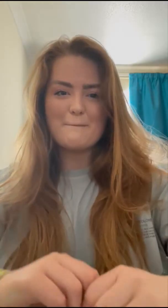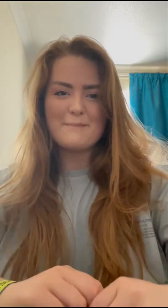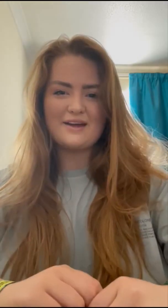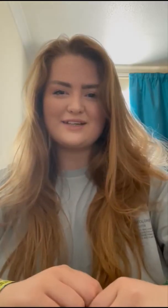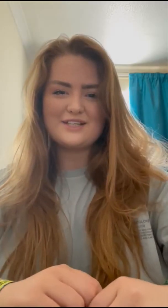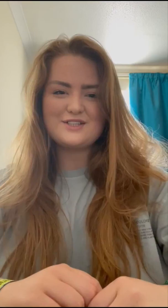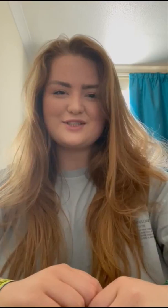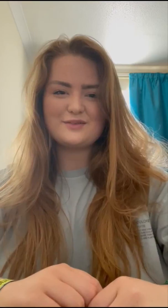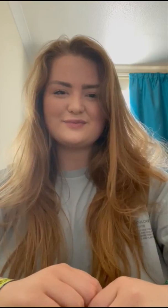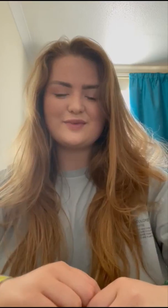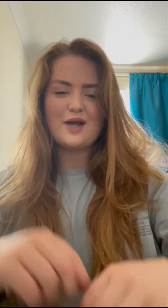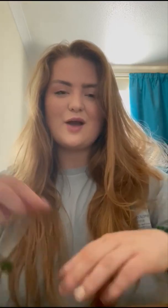Marriage.